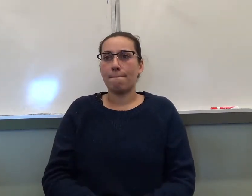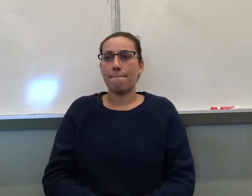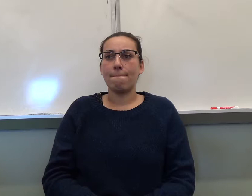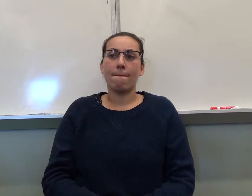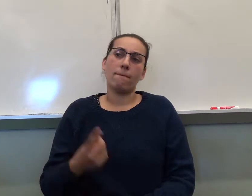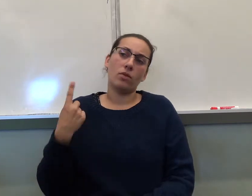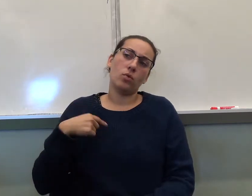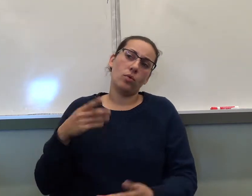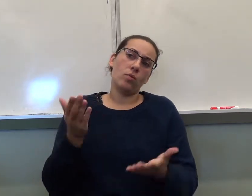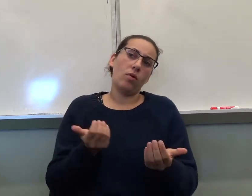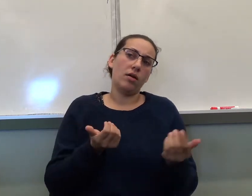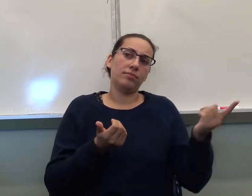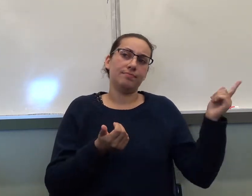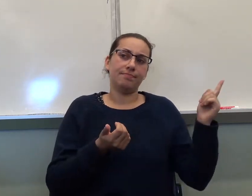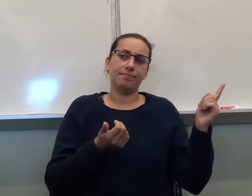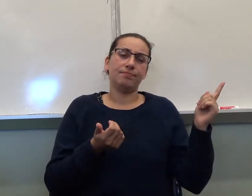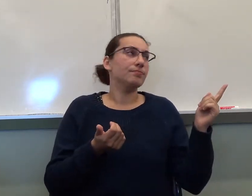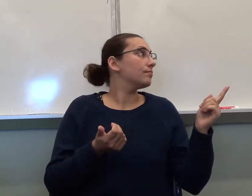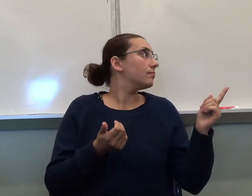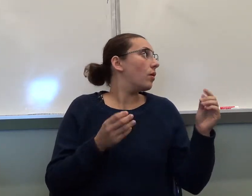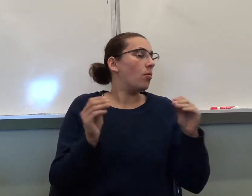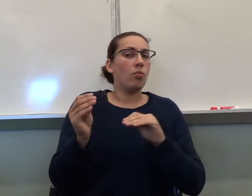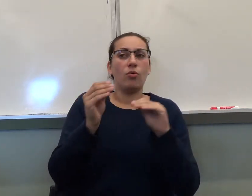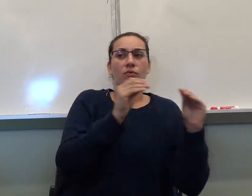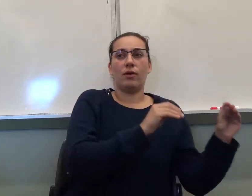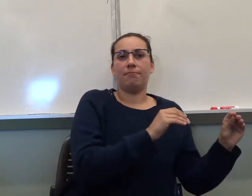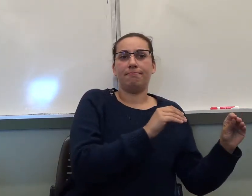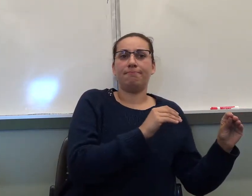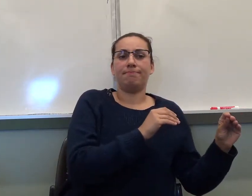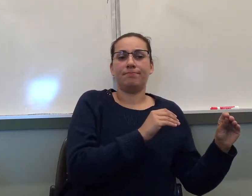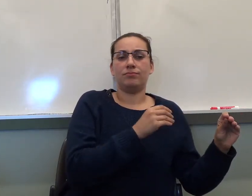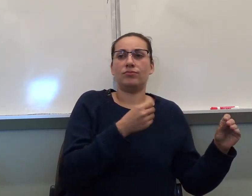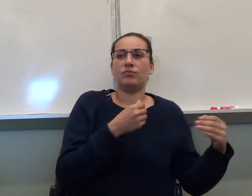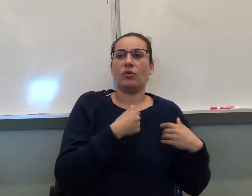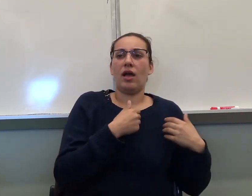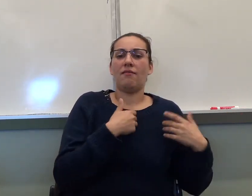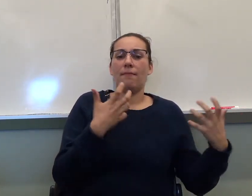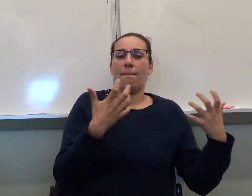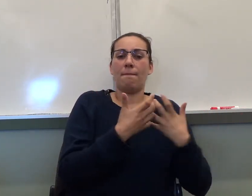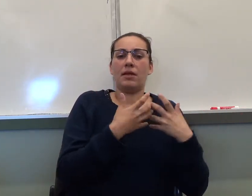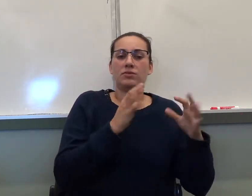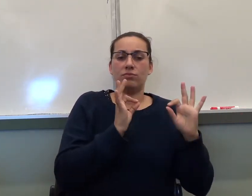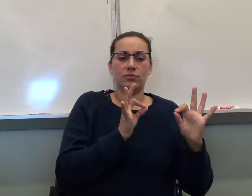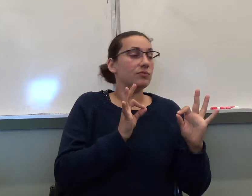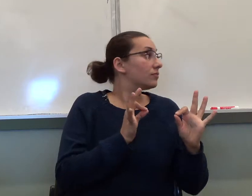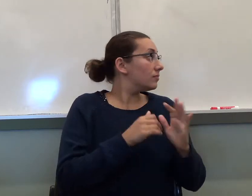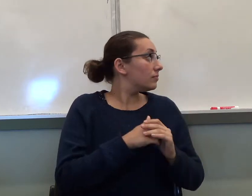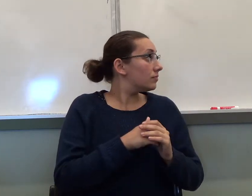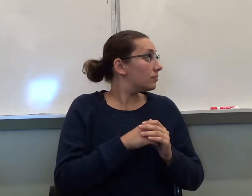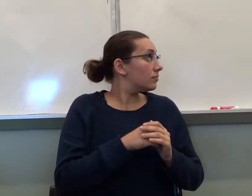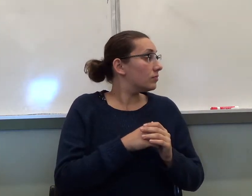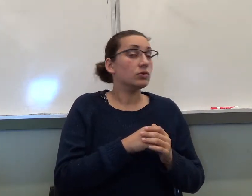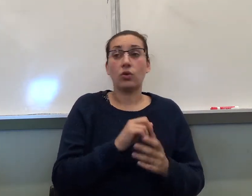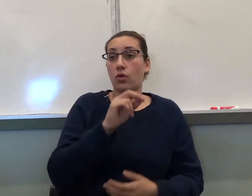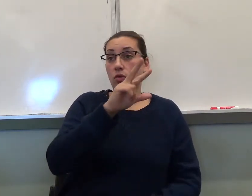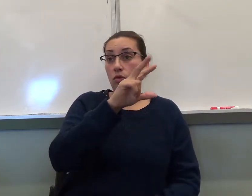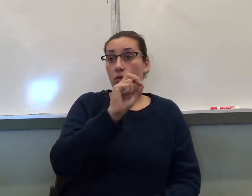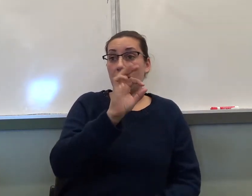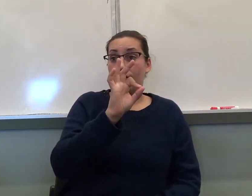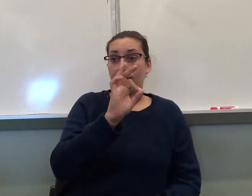me just move this one over a little bit, and we'll have them all lined up nicely. This is 30 feet. Okay, so we've got